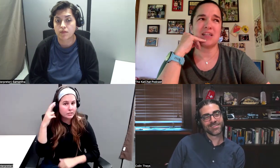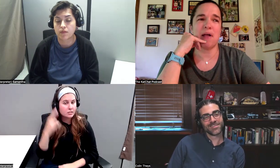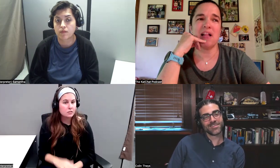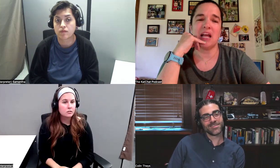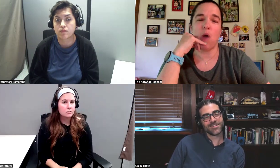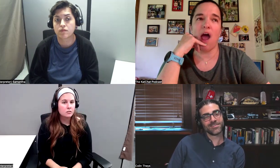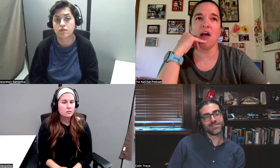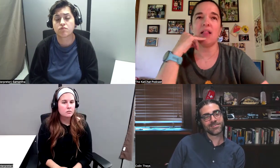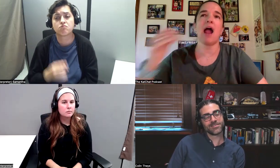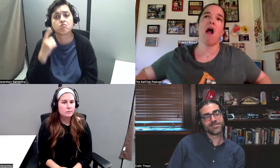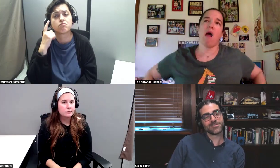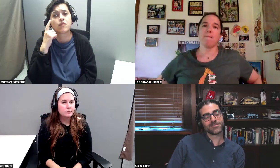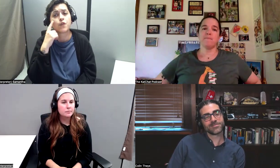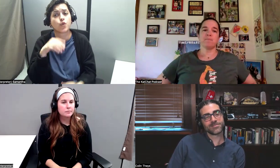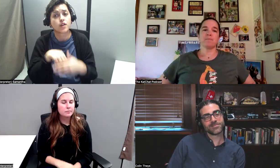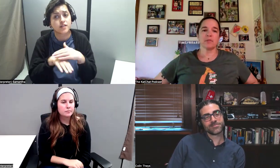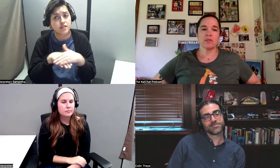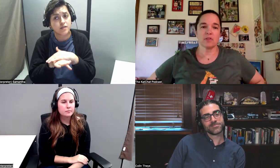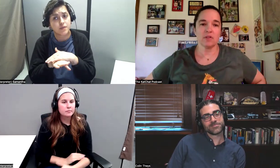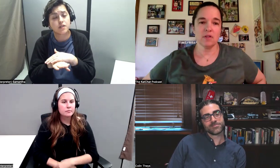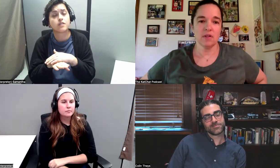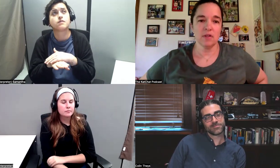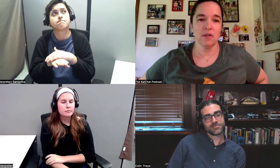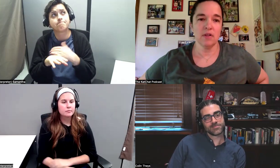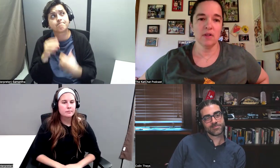But that ability, well,